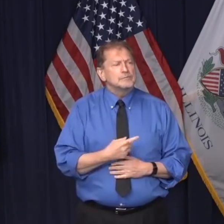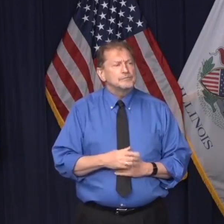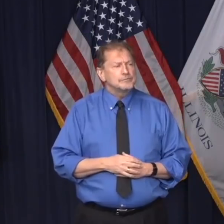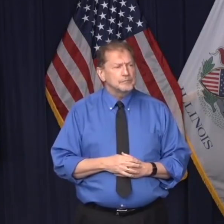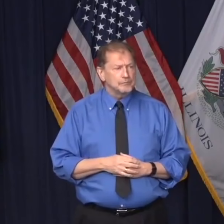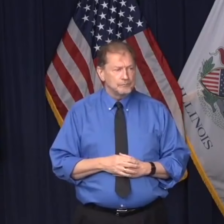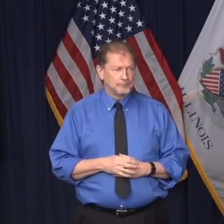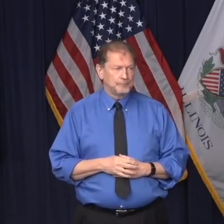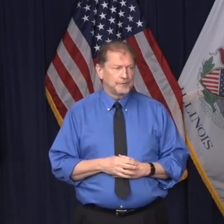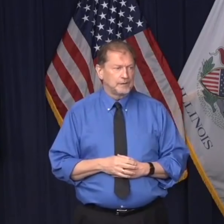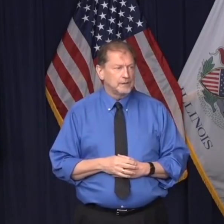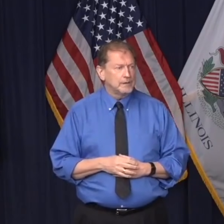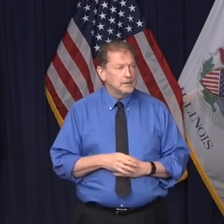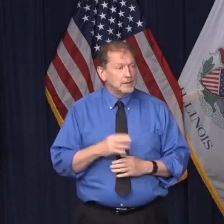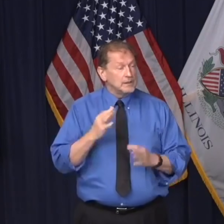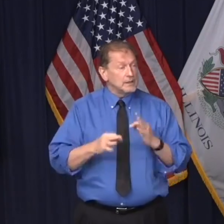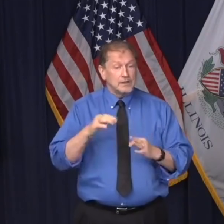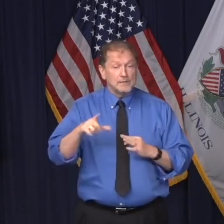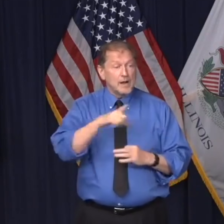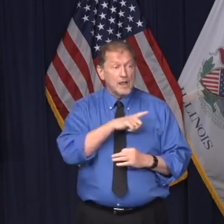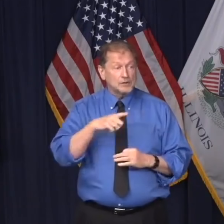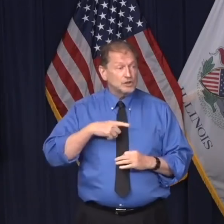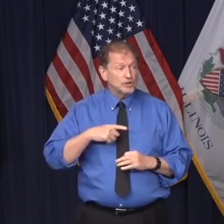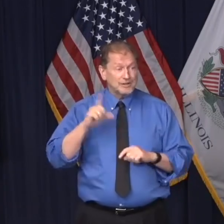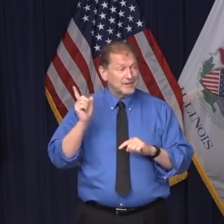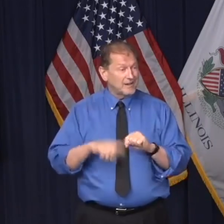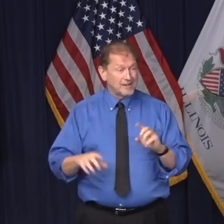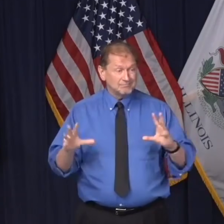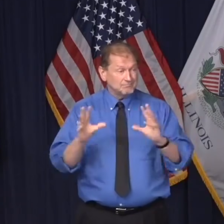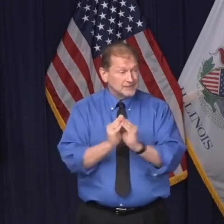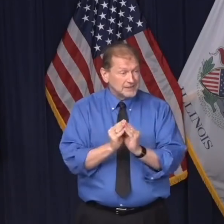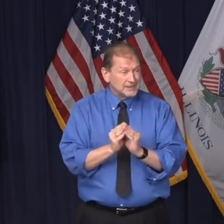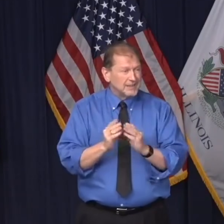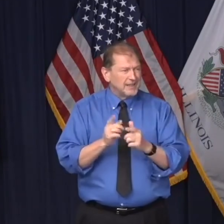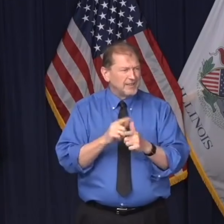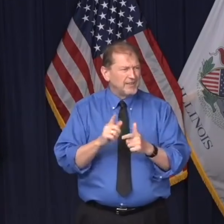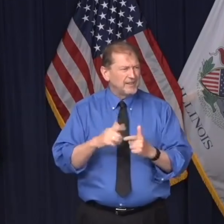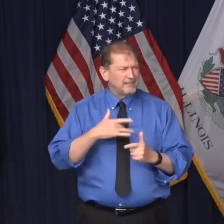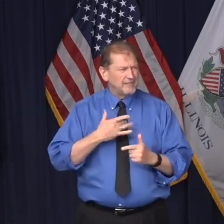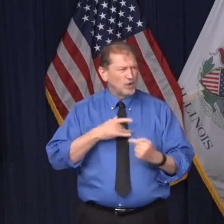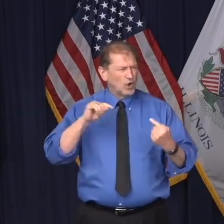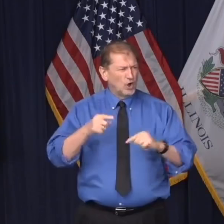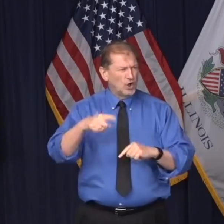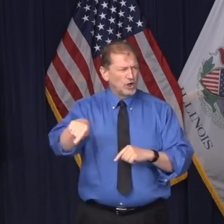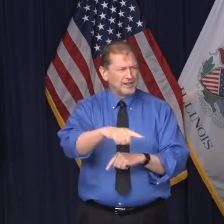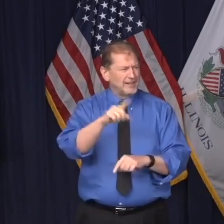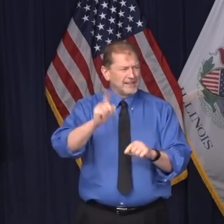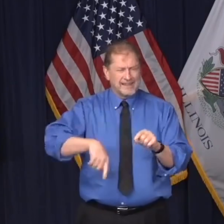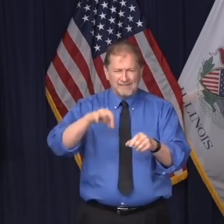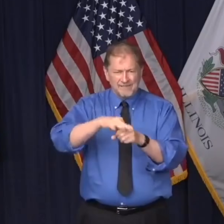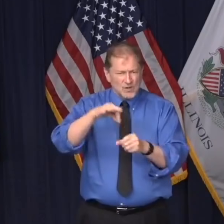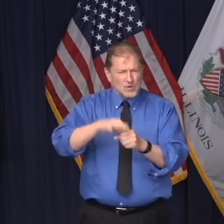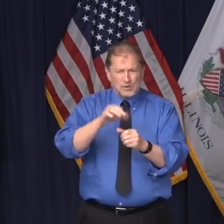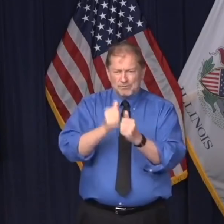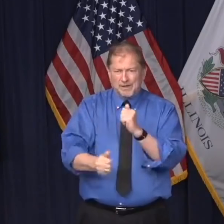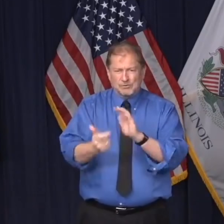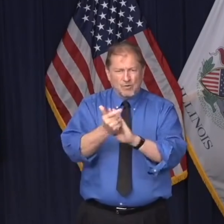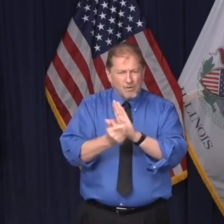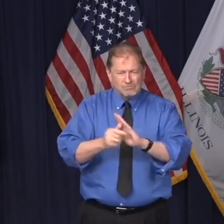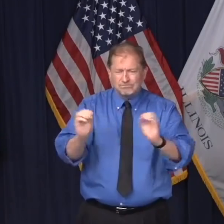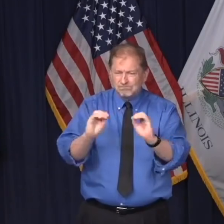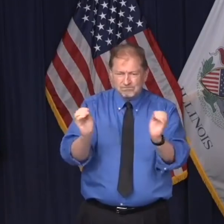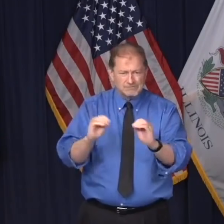Government Association says if they can't meet, what damage is being done due to the legislature's inability to function during the COVID-19 pandemic?